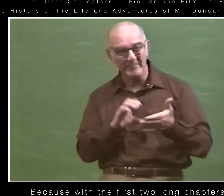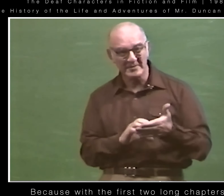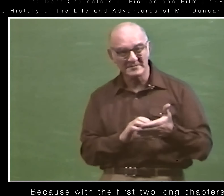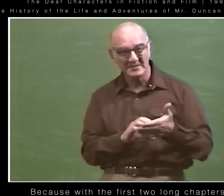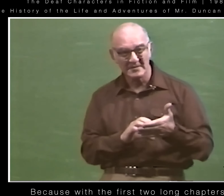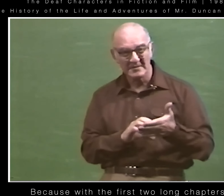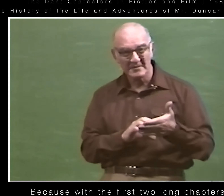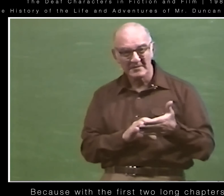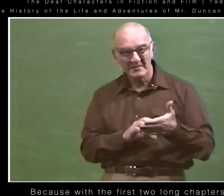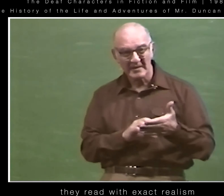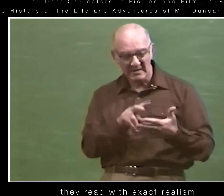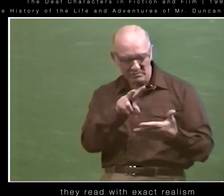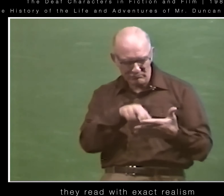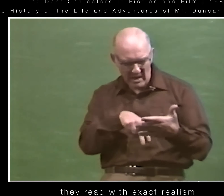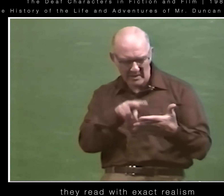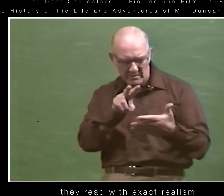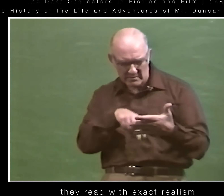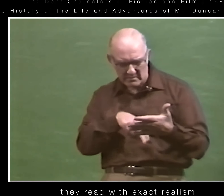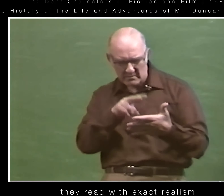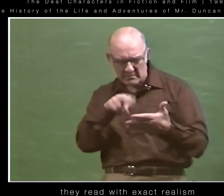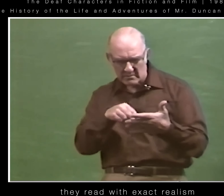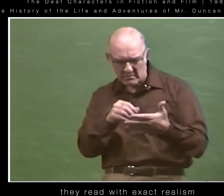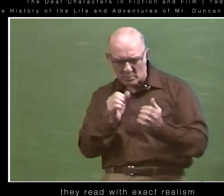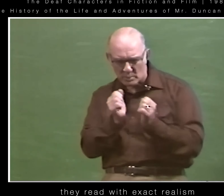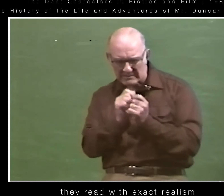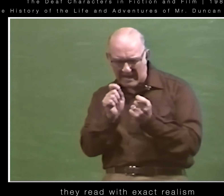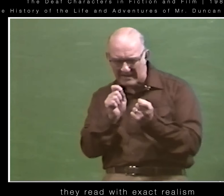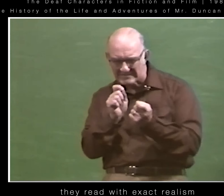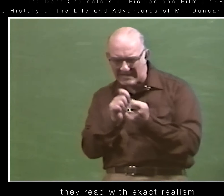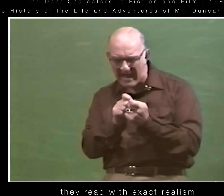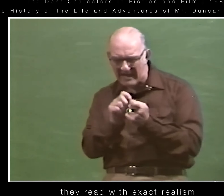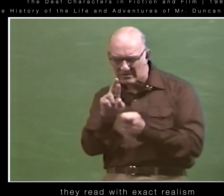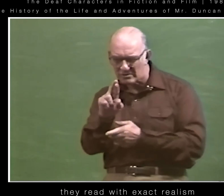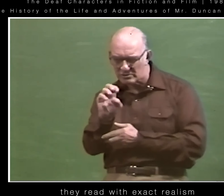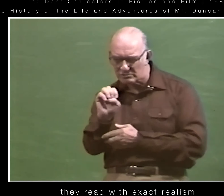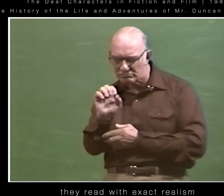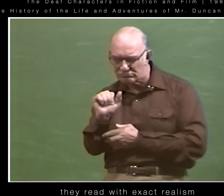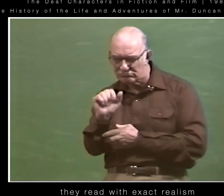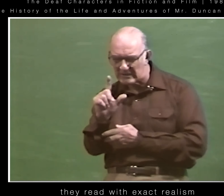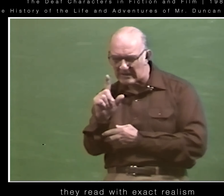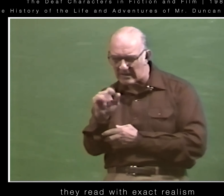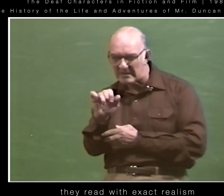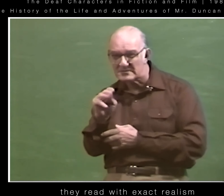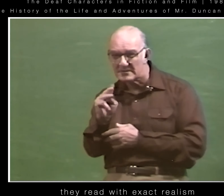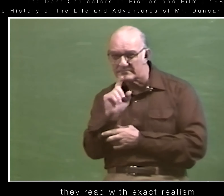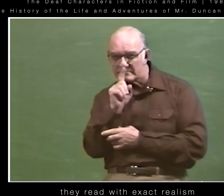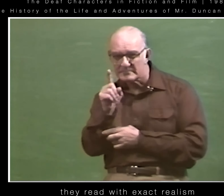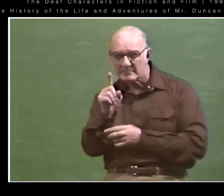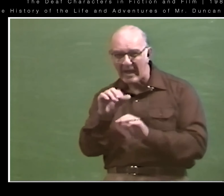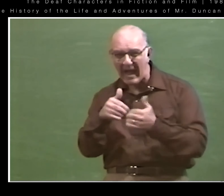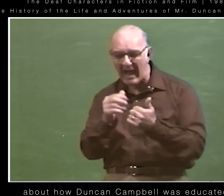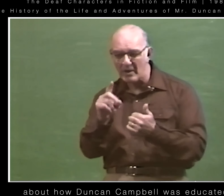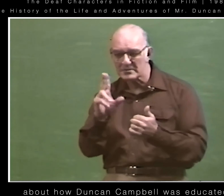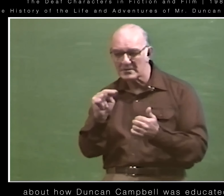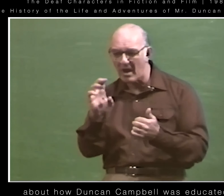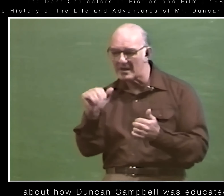chapters, he read with exact realism how